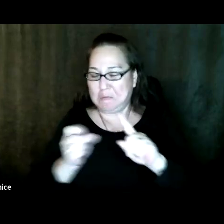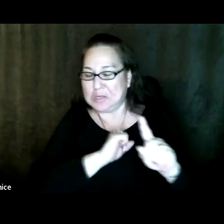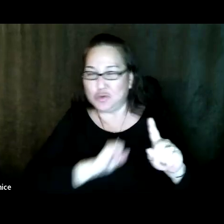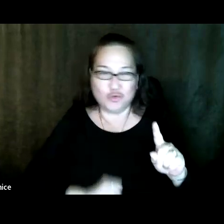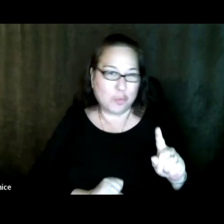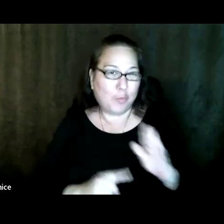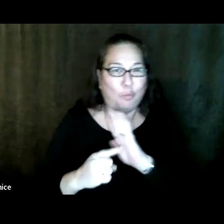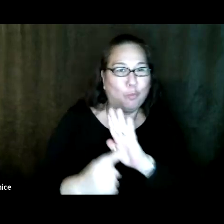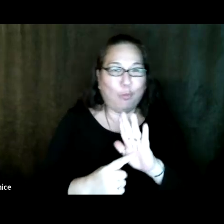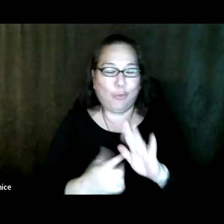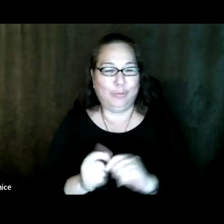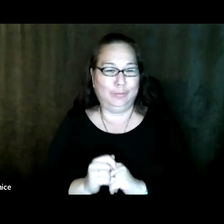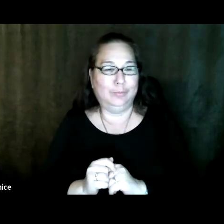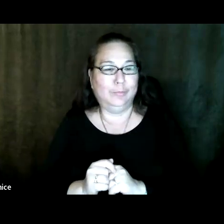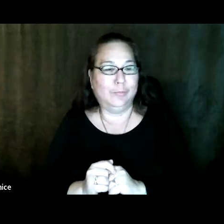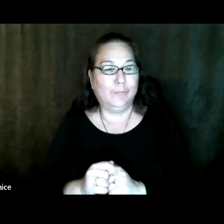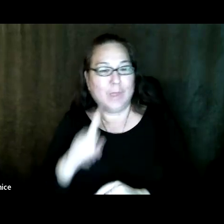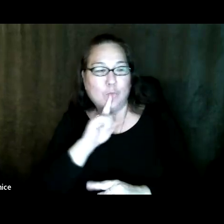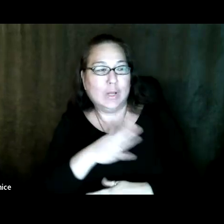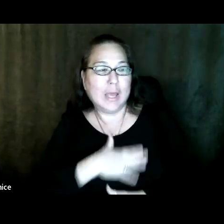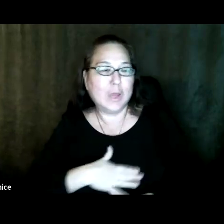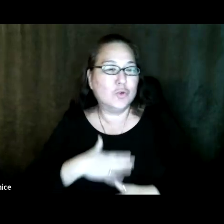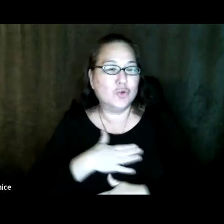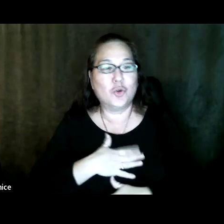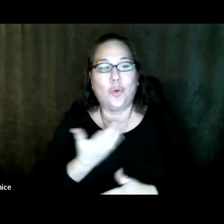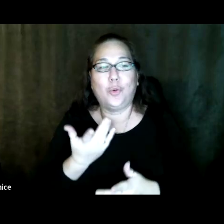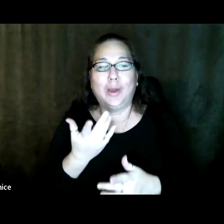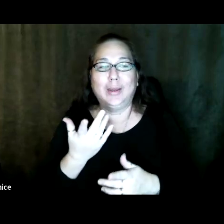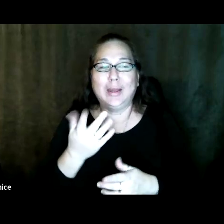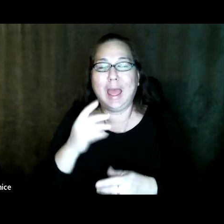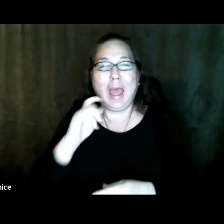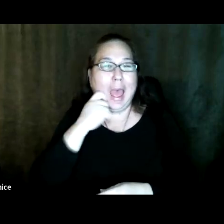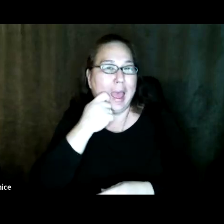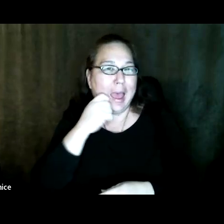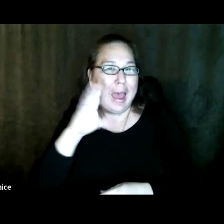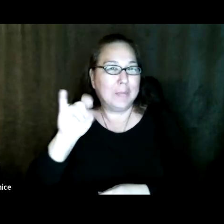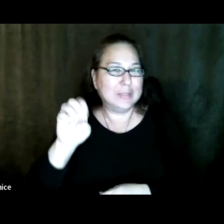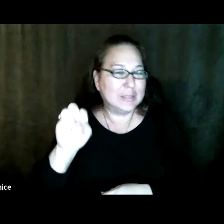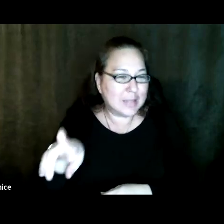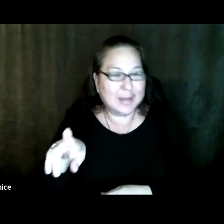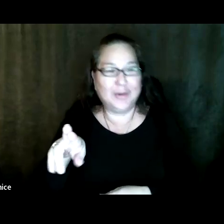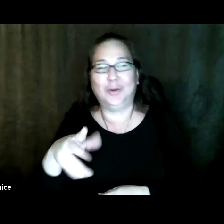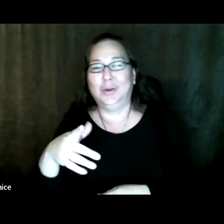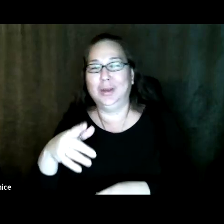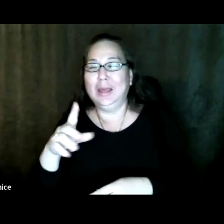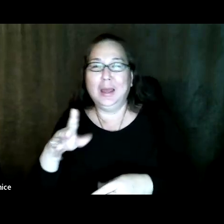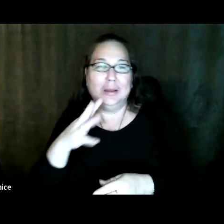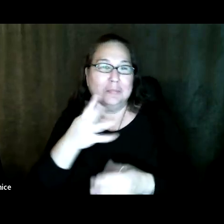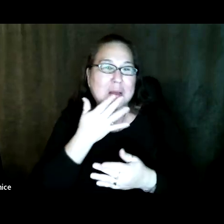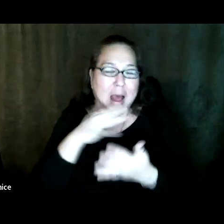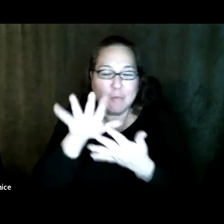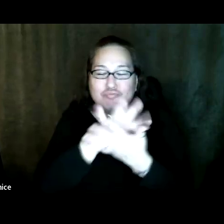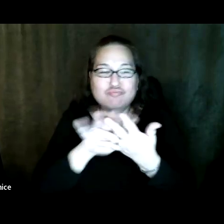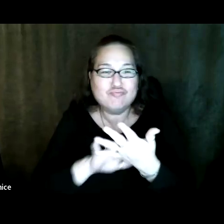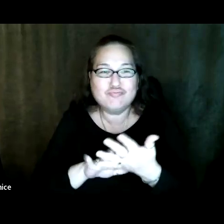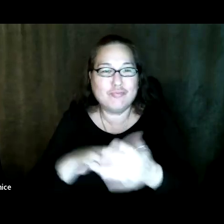pumpkin, enjoyed apple cider and cider donuts, and participated in a dance party. So thank you to both school